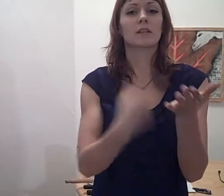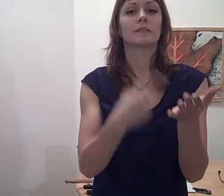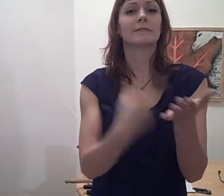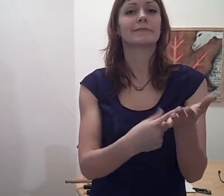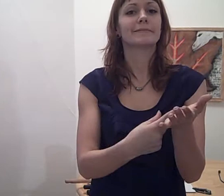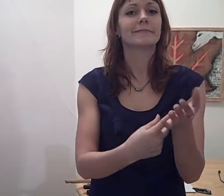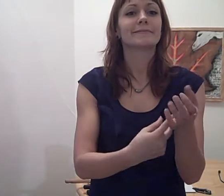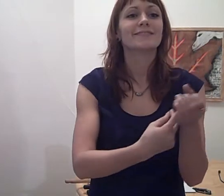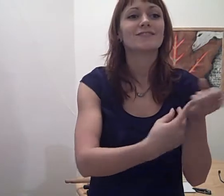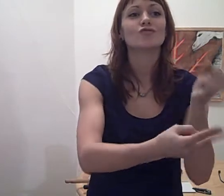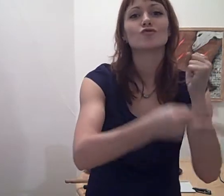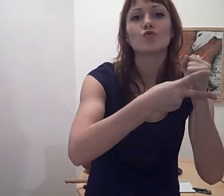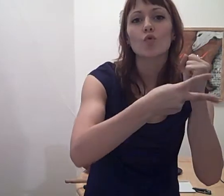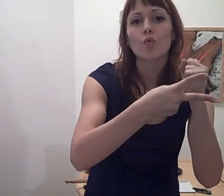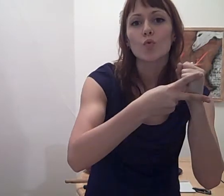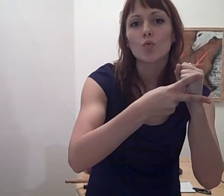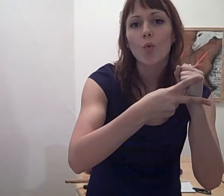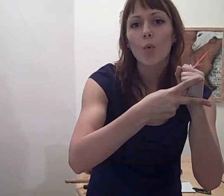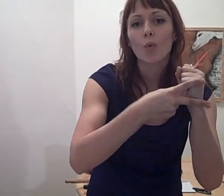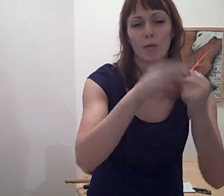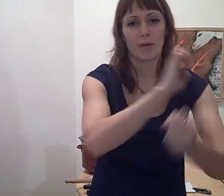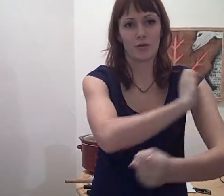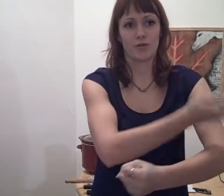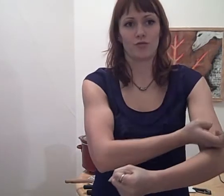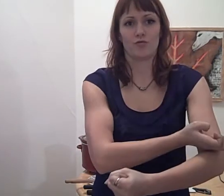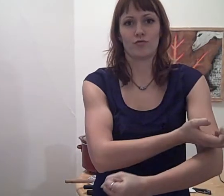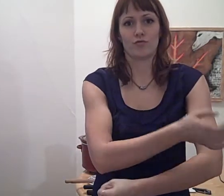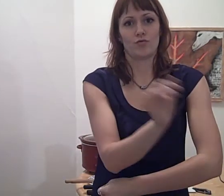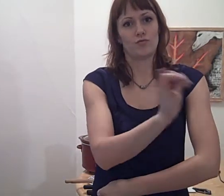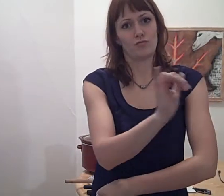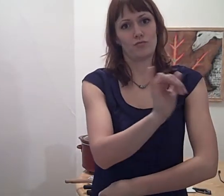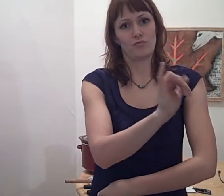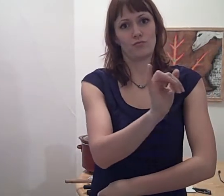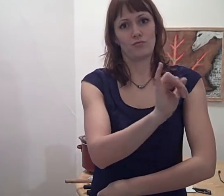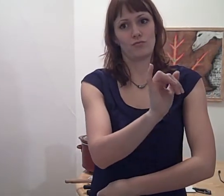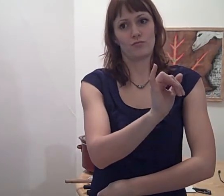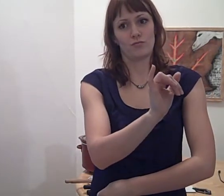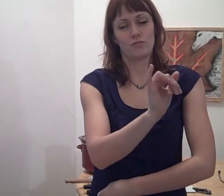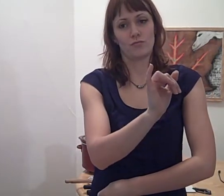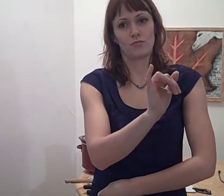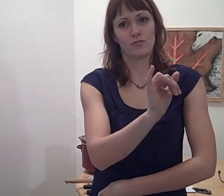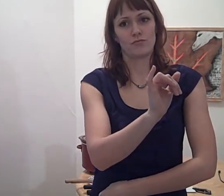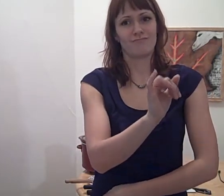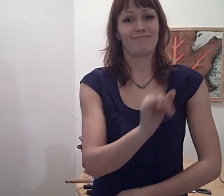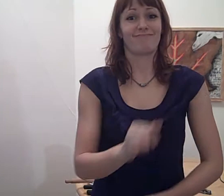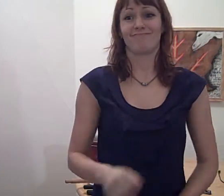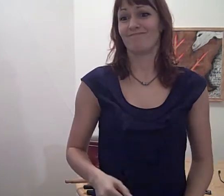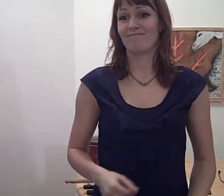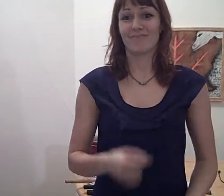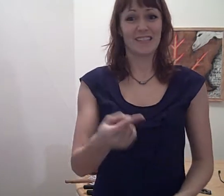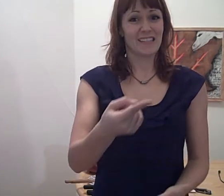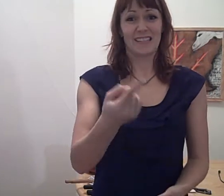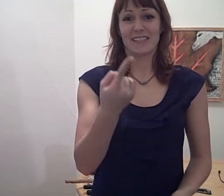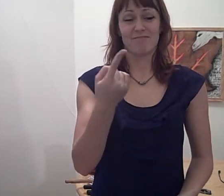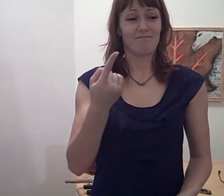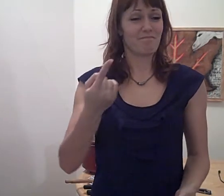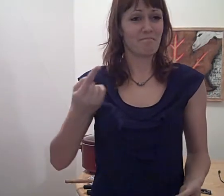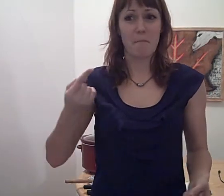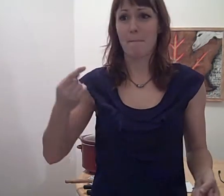best thing we've got going is something that was developed in France 150 years ago, the lead-acid battery. In terms of dollars per